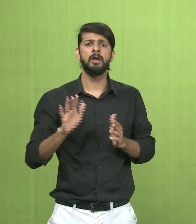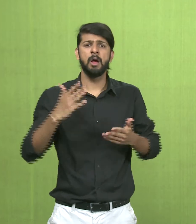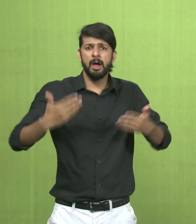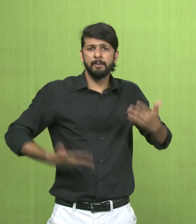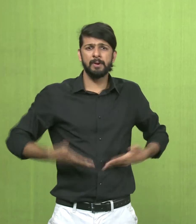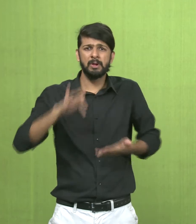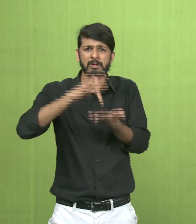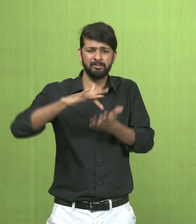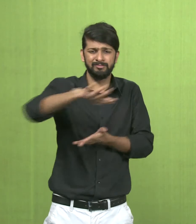In West Bengal